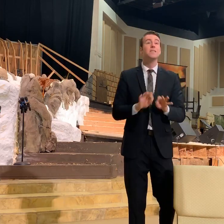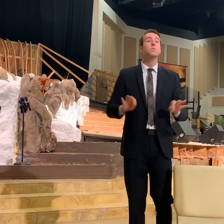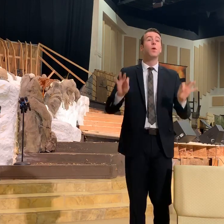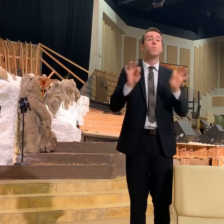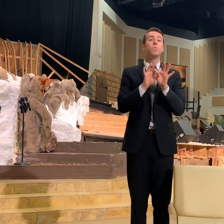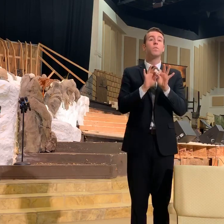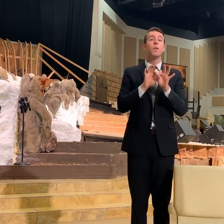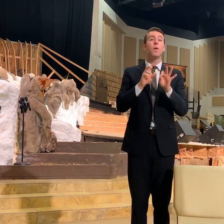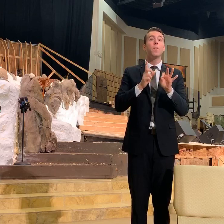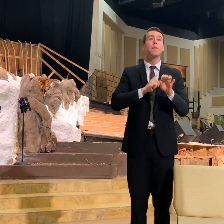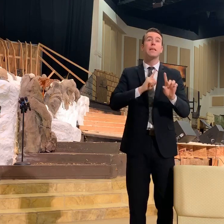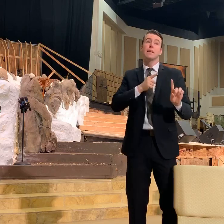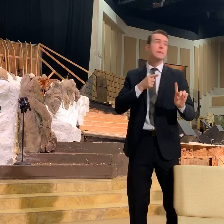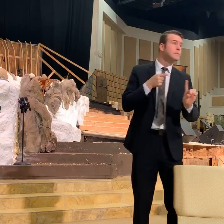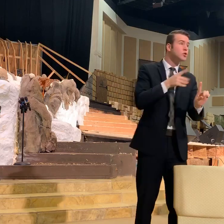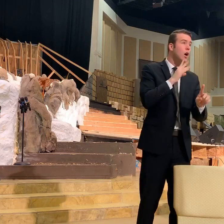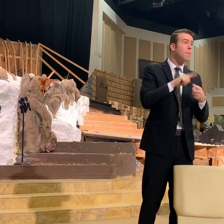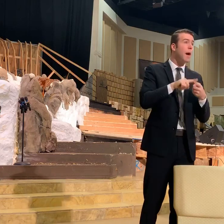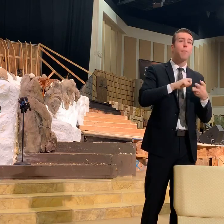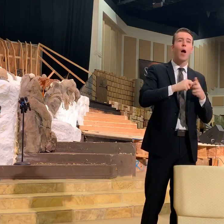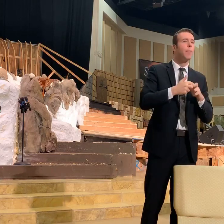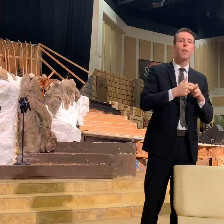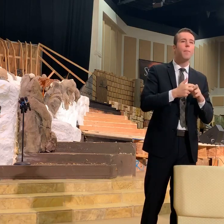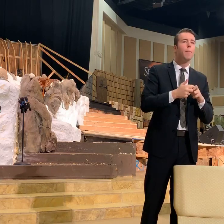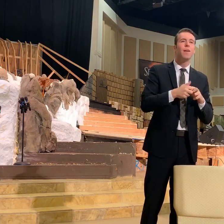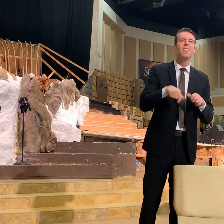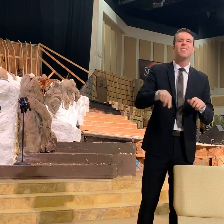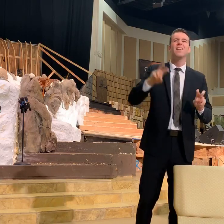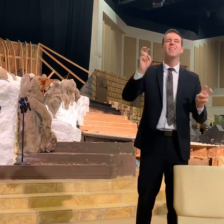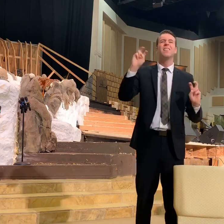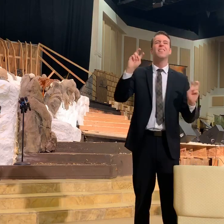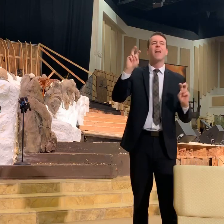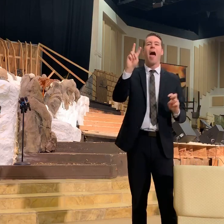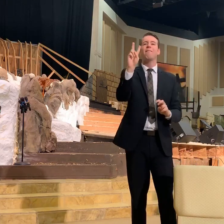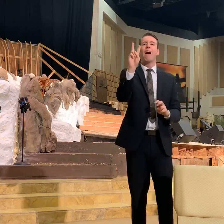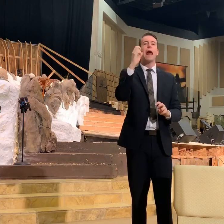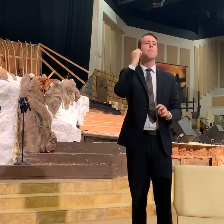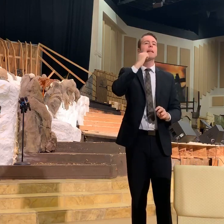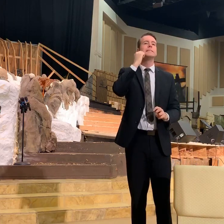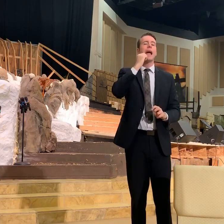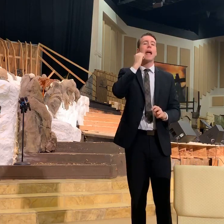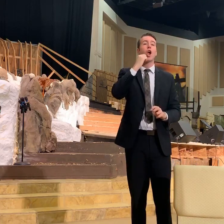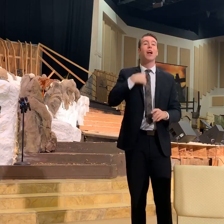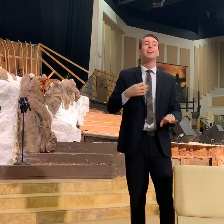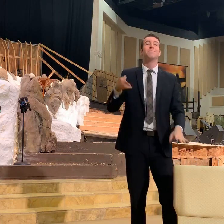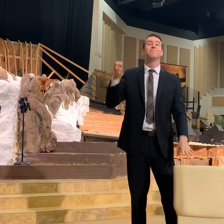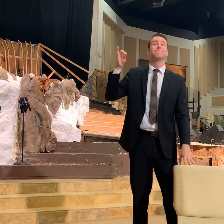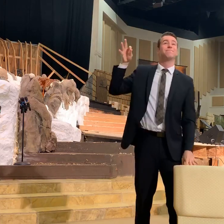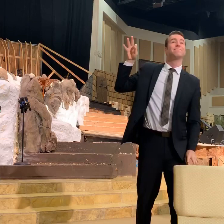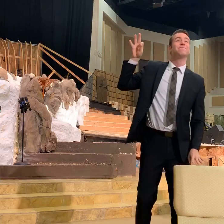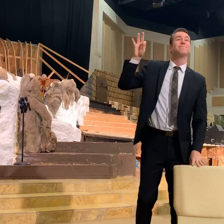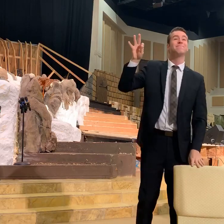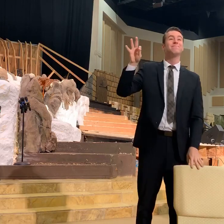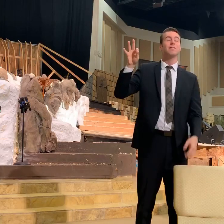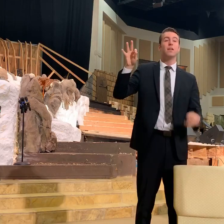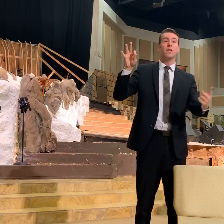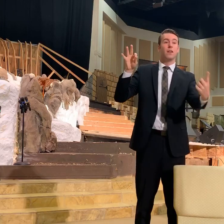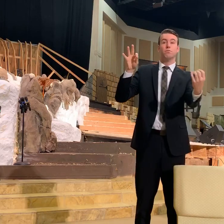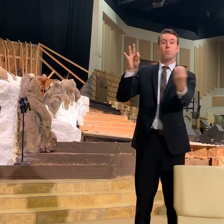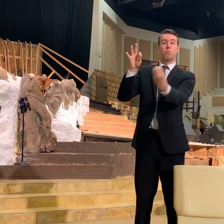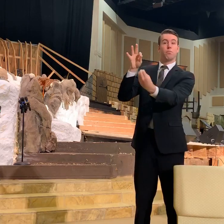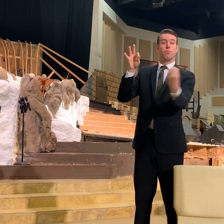a particular problem. This is like a daily vitamin. It's always easier to preach these messages when there's not an